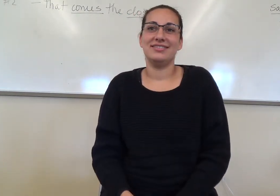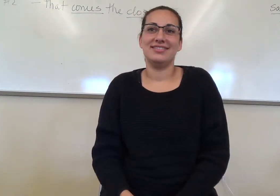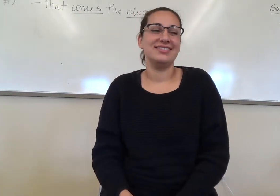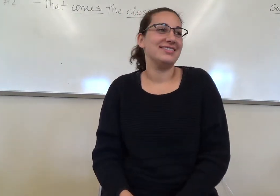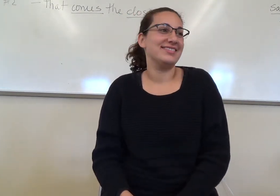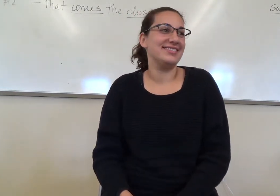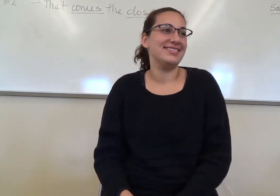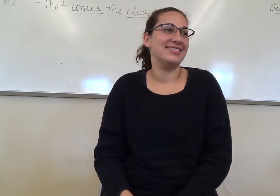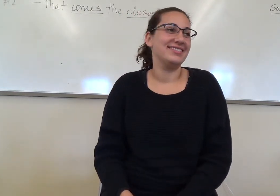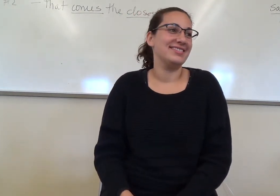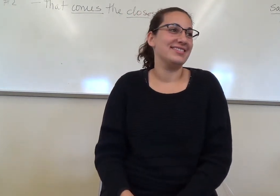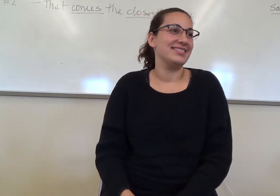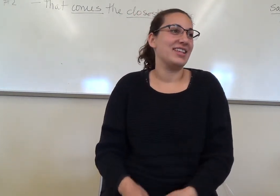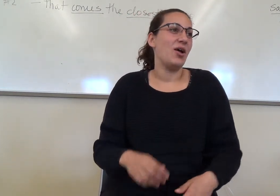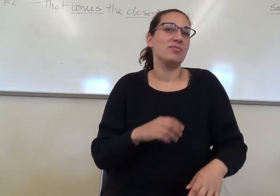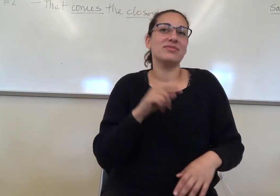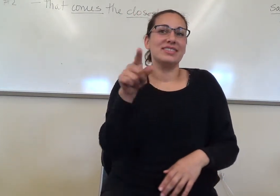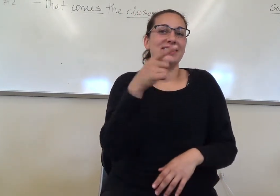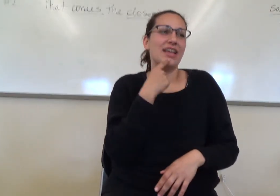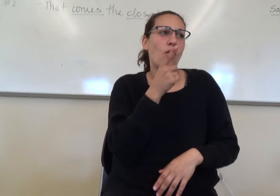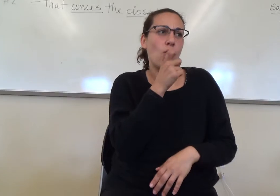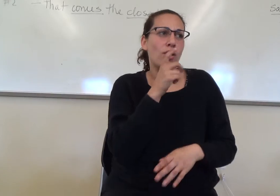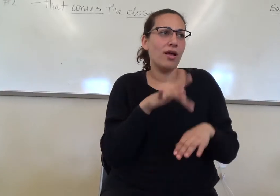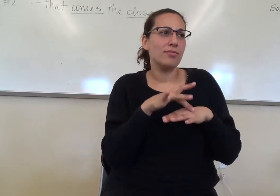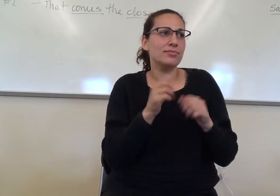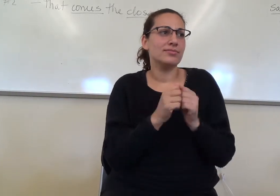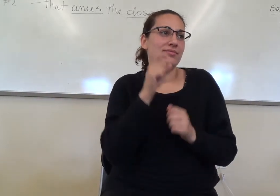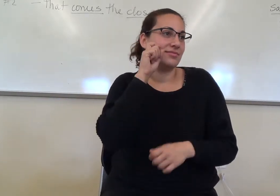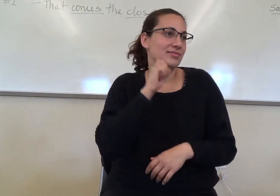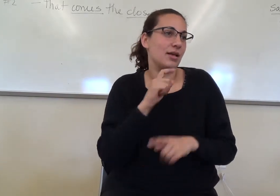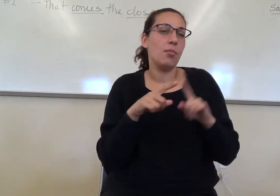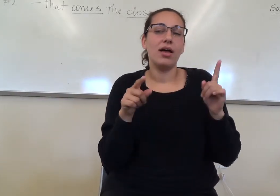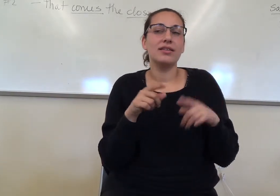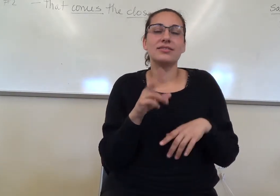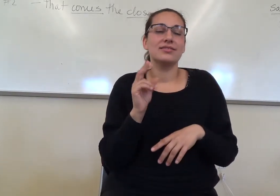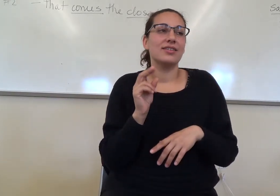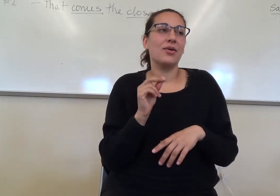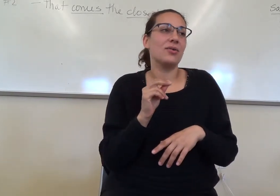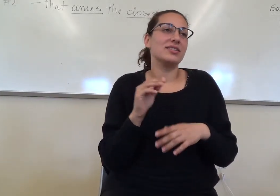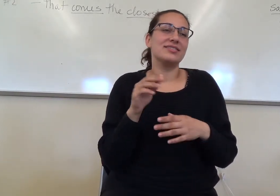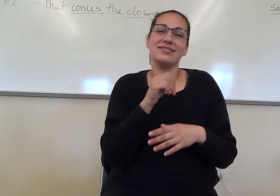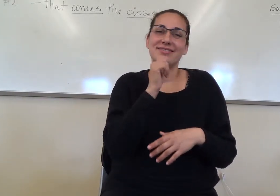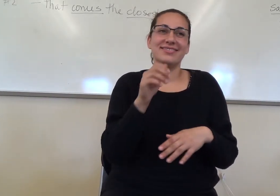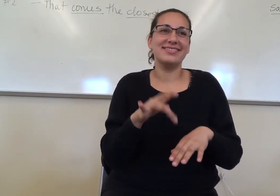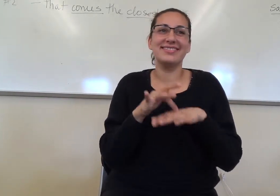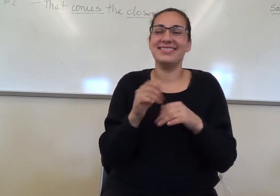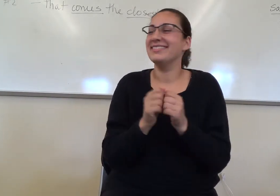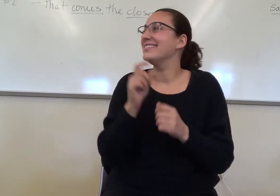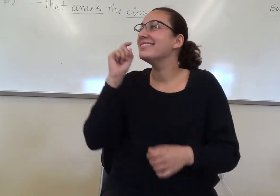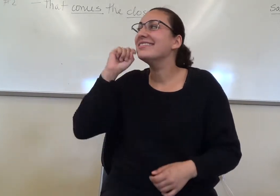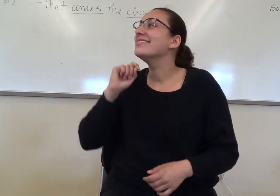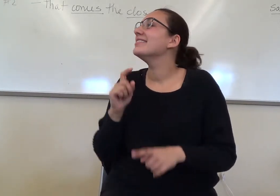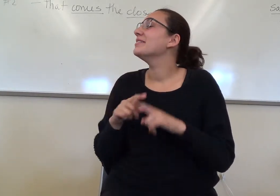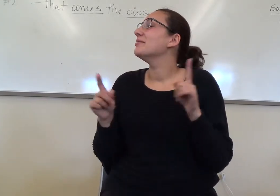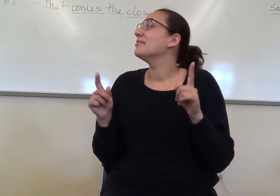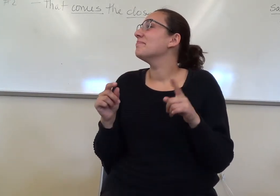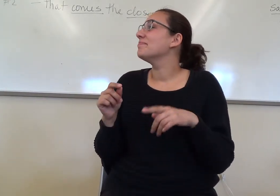raise a key question. It's about remembering long ago. Okay, so this is about remember